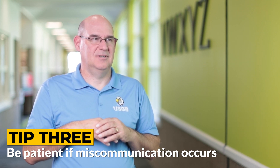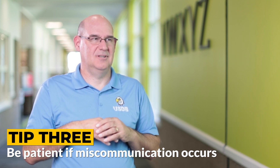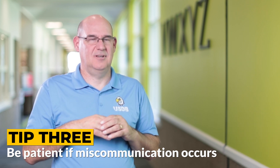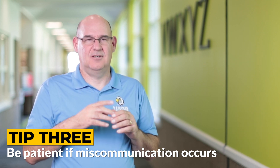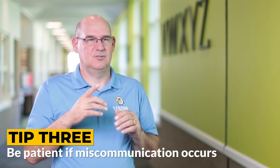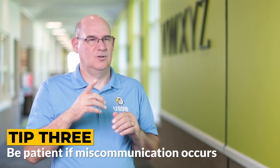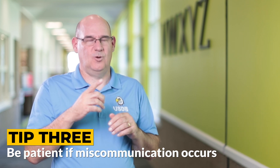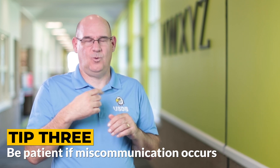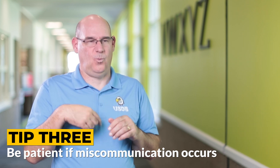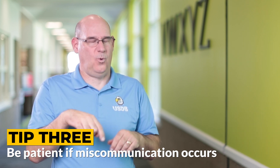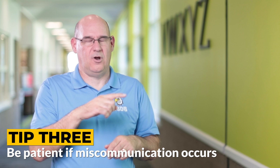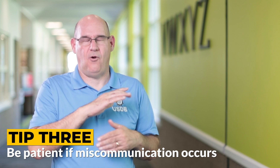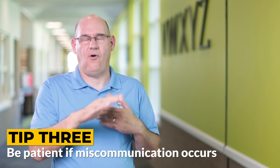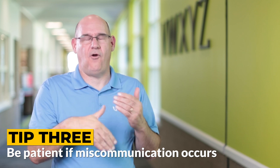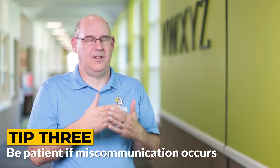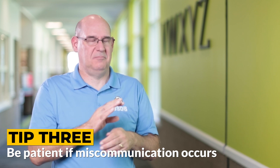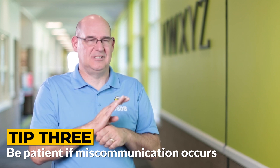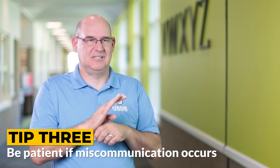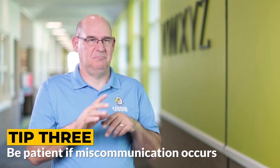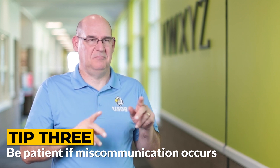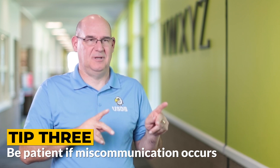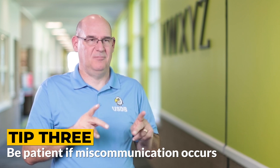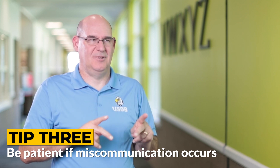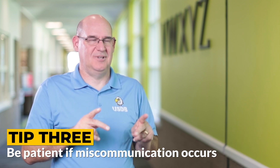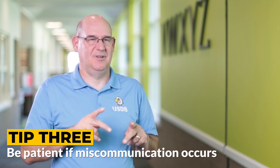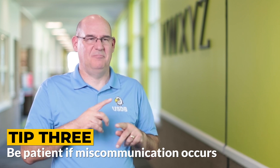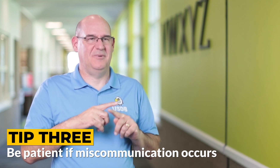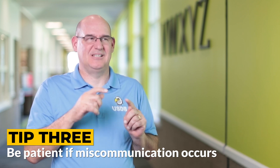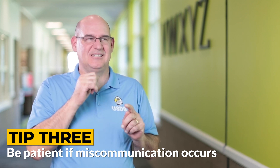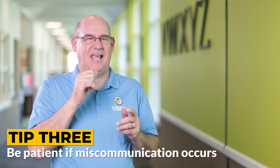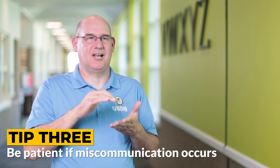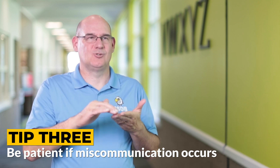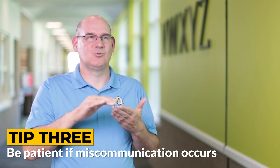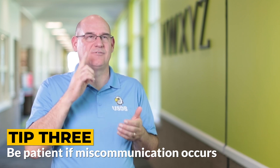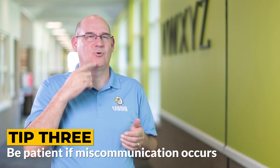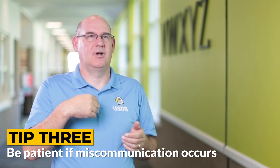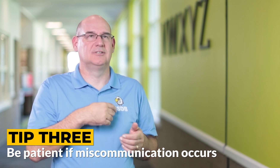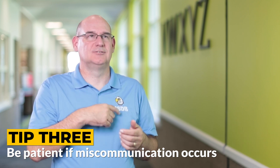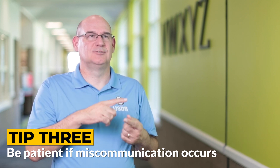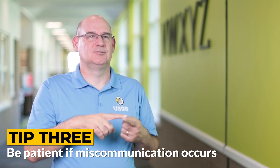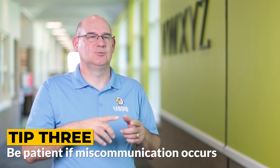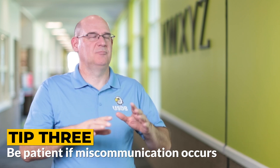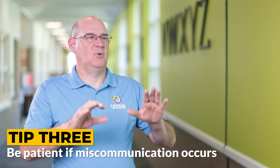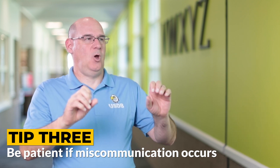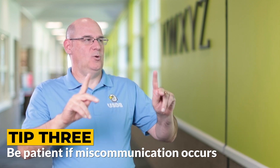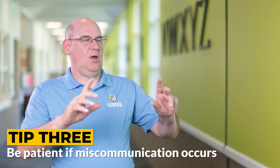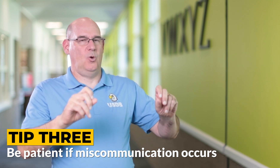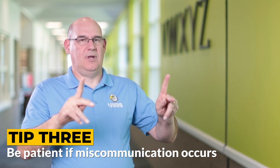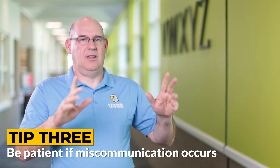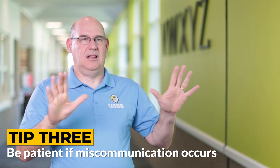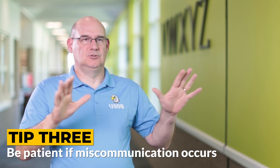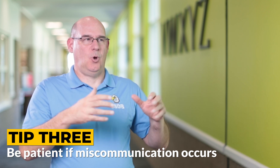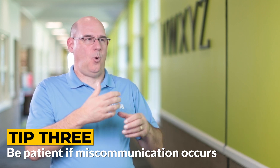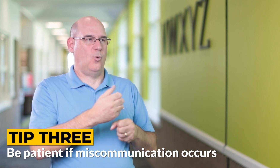air. We're all busy people, but it's not an excuse for us to say, hey, let's hold everything